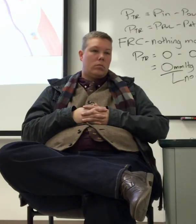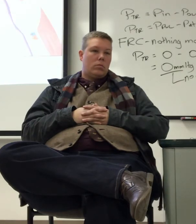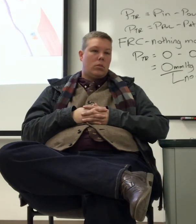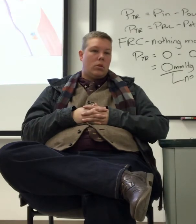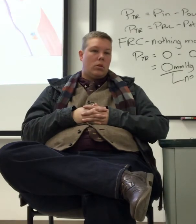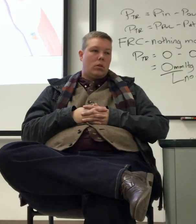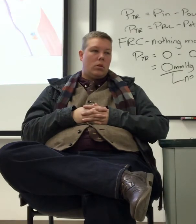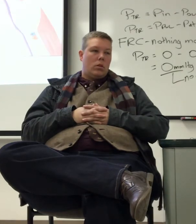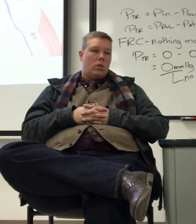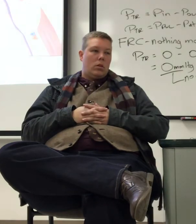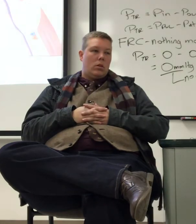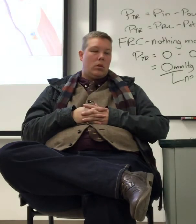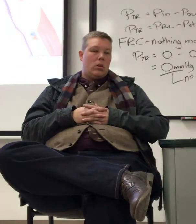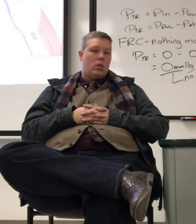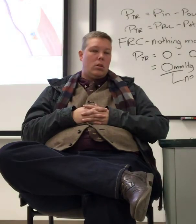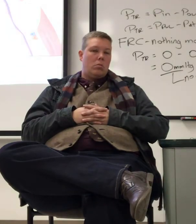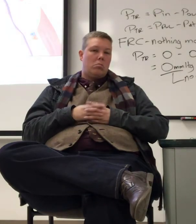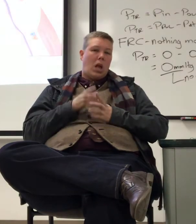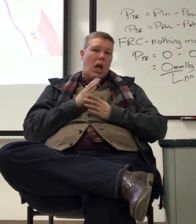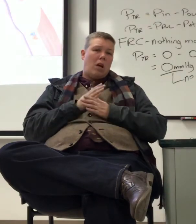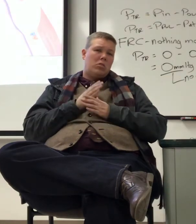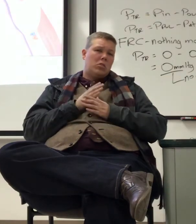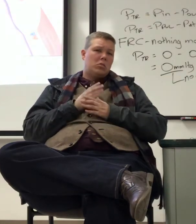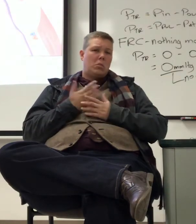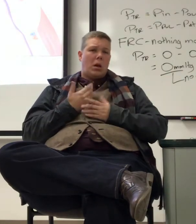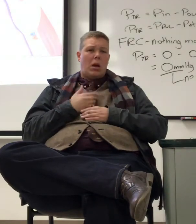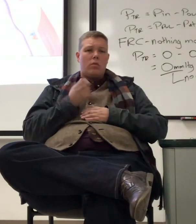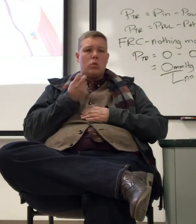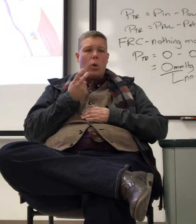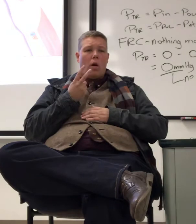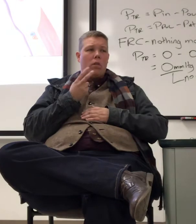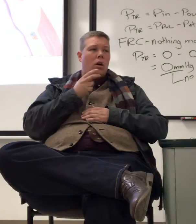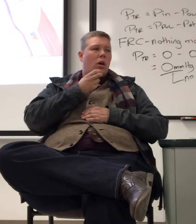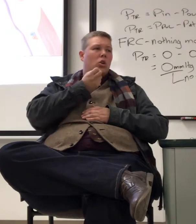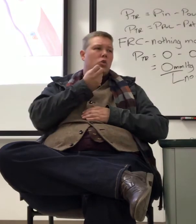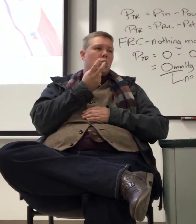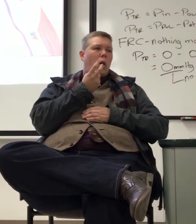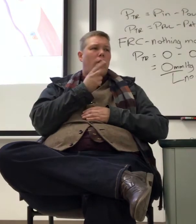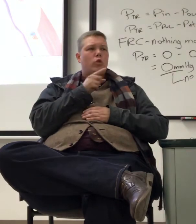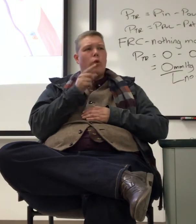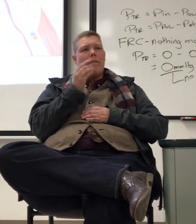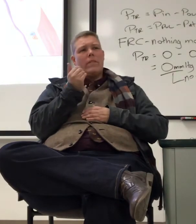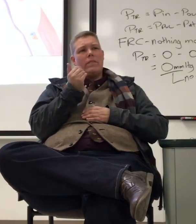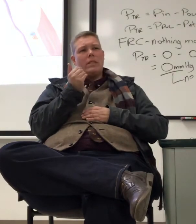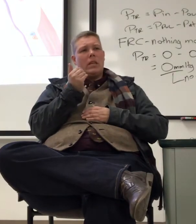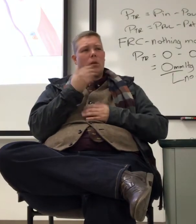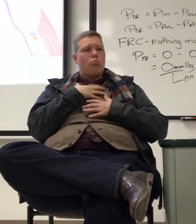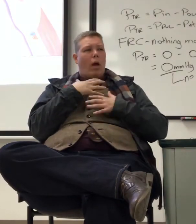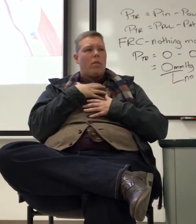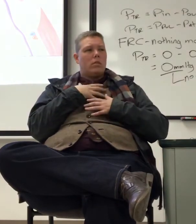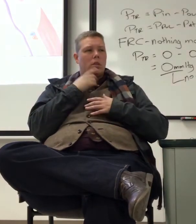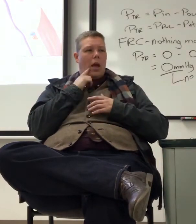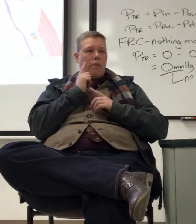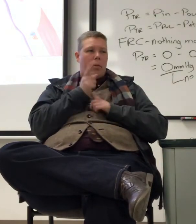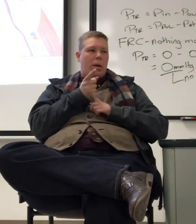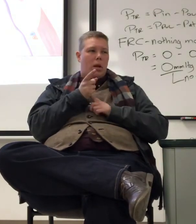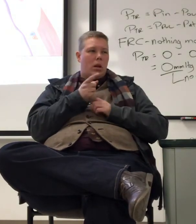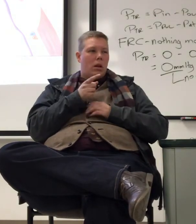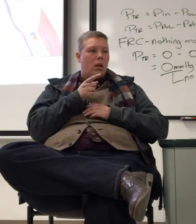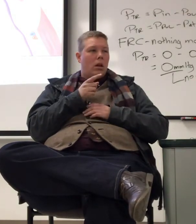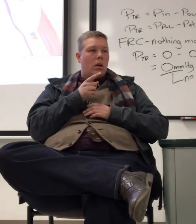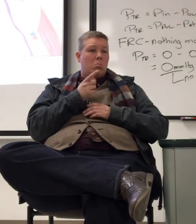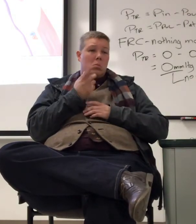on average, you breathe something like 12 to 15 breaths a minute. Sometimes, I'm sure maybe you'll be asked to